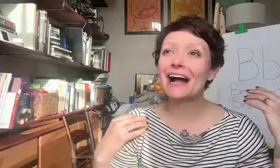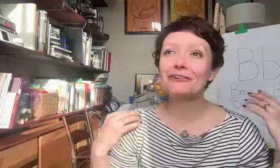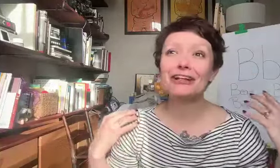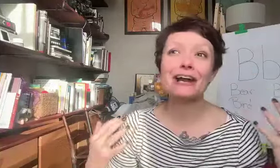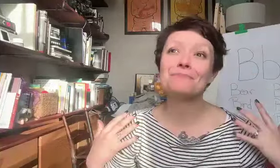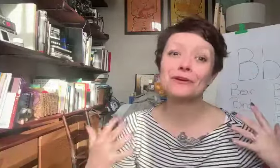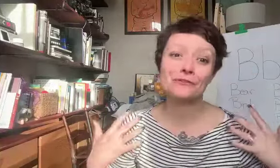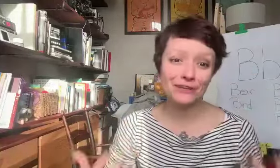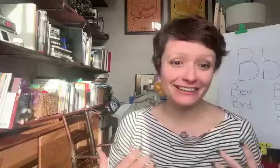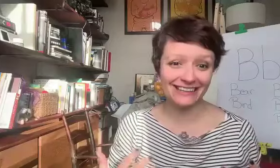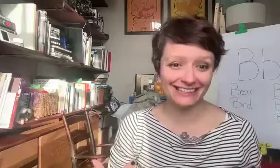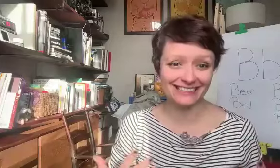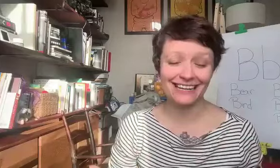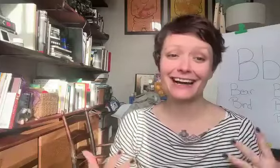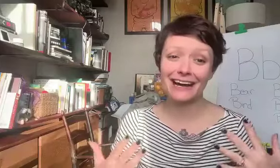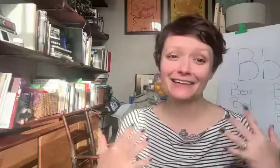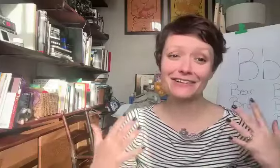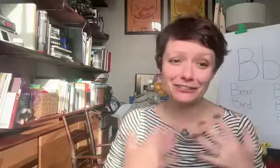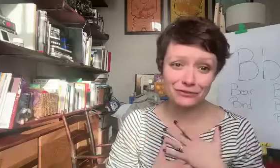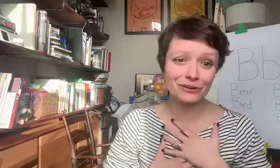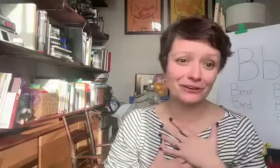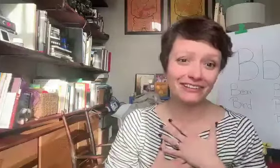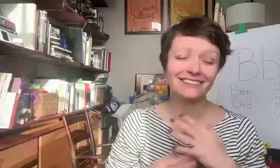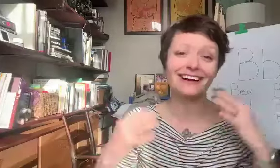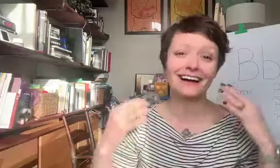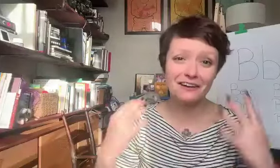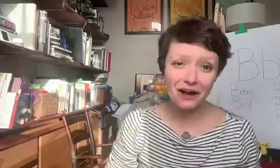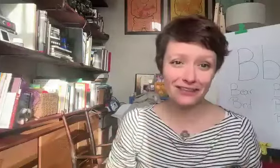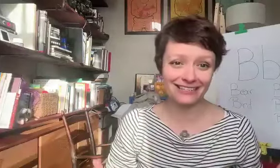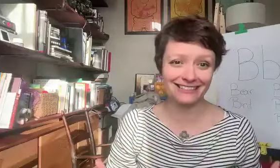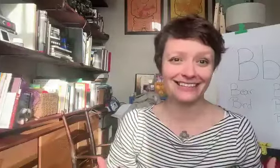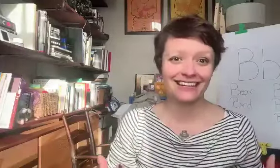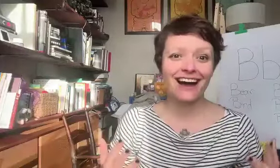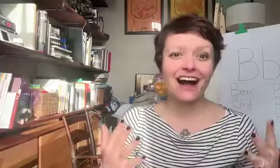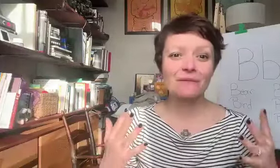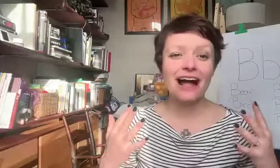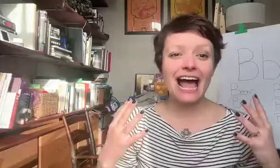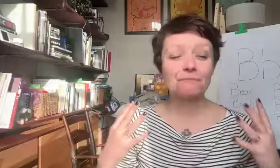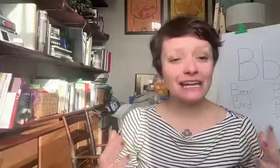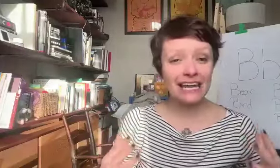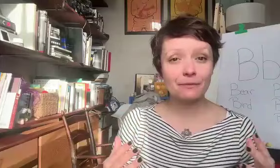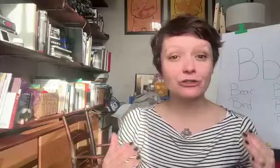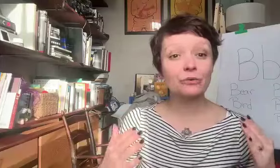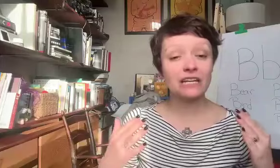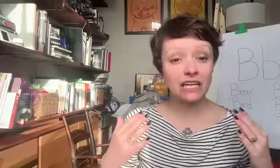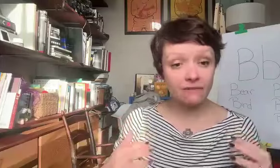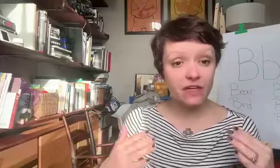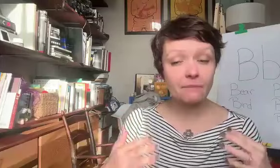have a lot of big feelings. I have a 2-year-old. I know this. And being able to give them